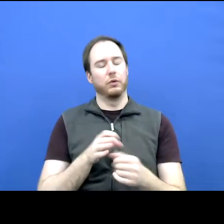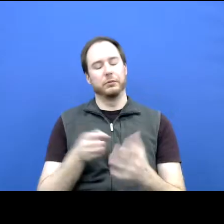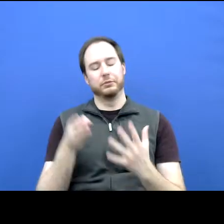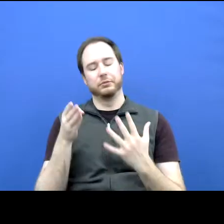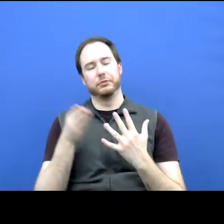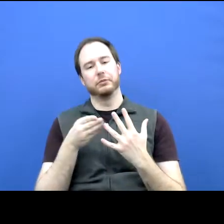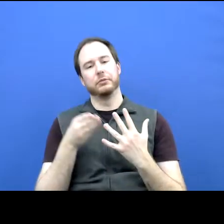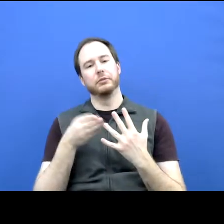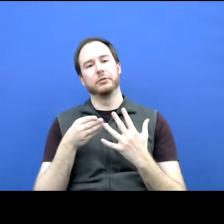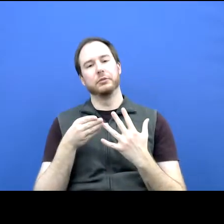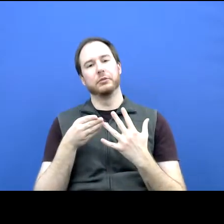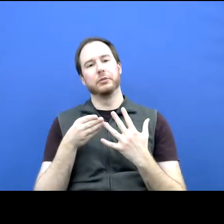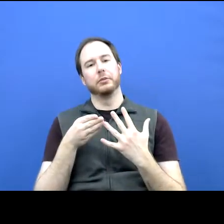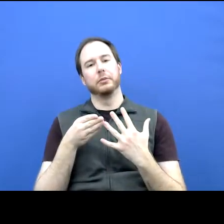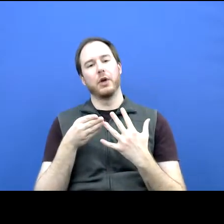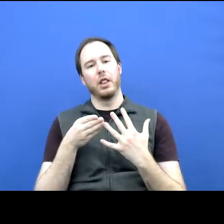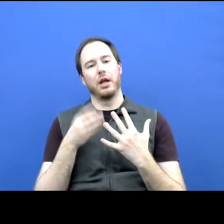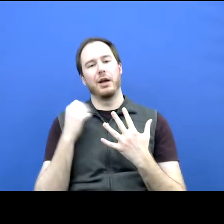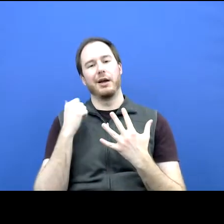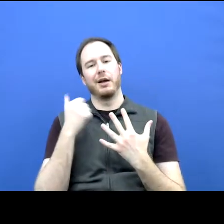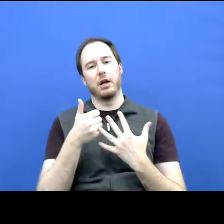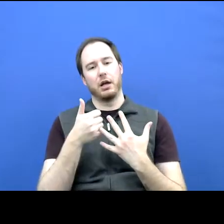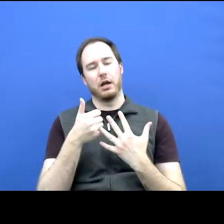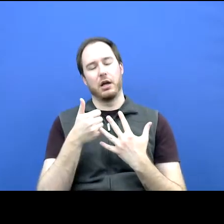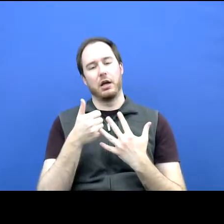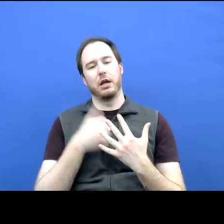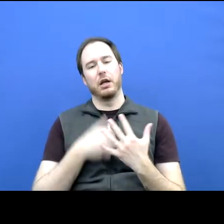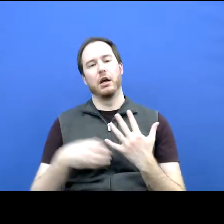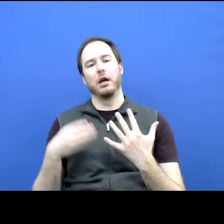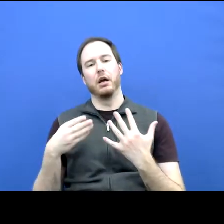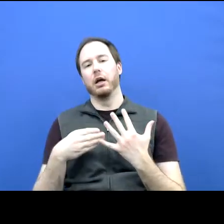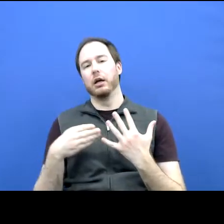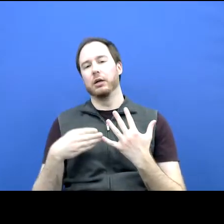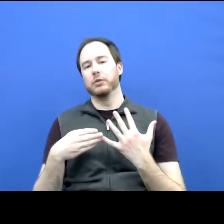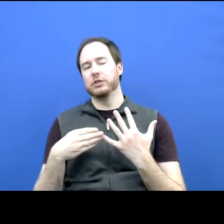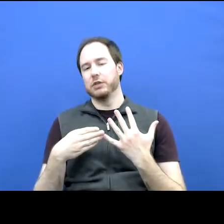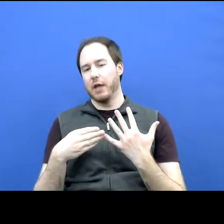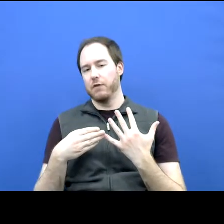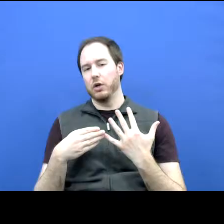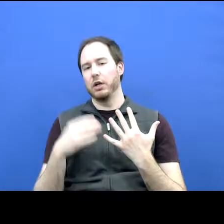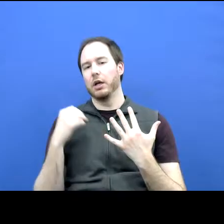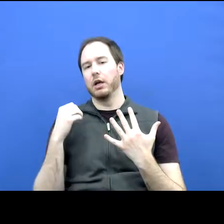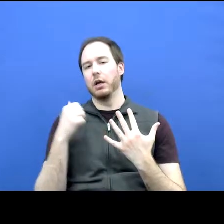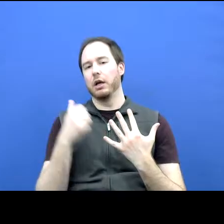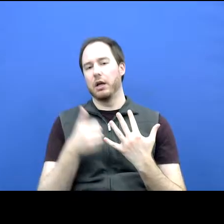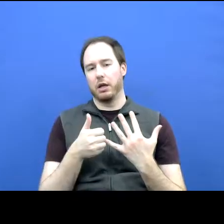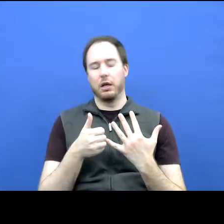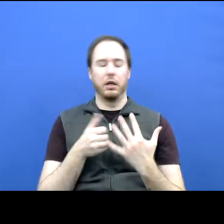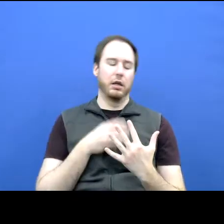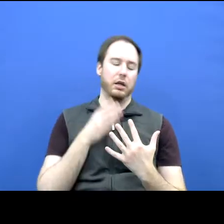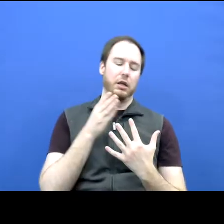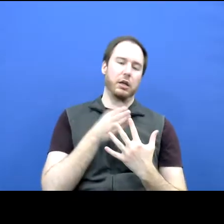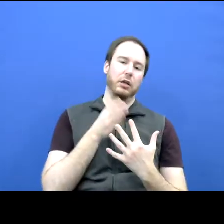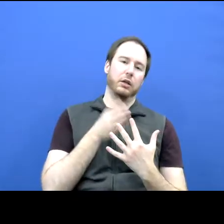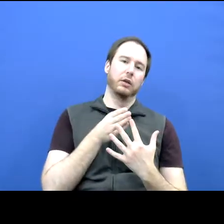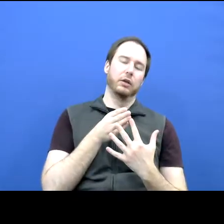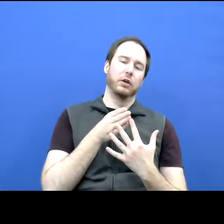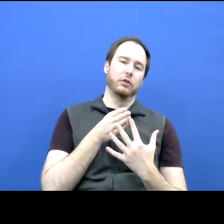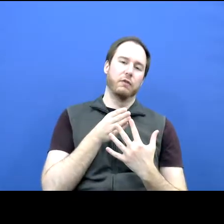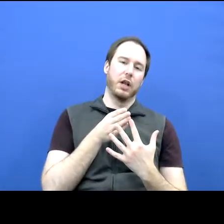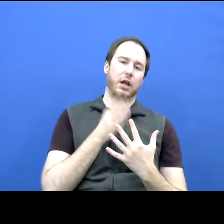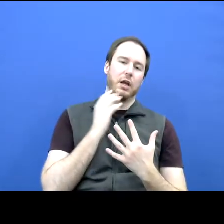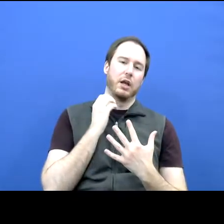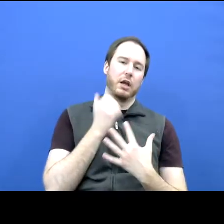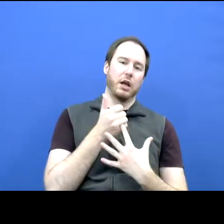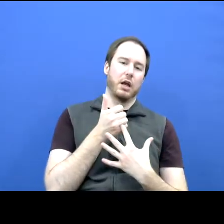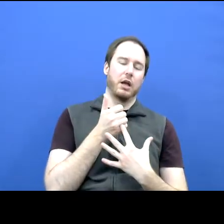roll. Councilmember Barley, Aye. Councilmember Stafford, Aye. Councilmember